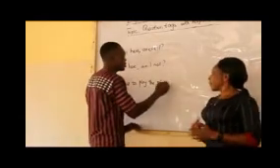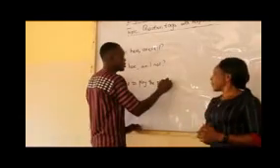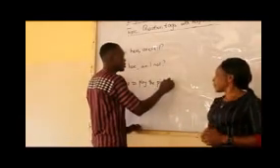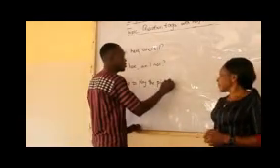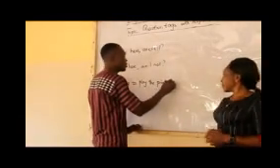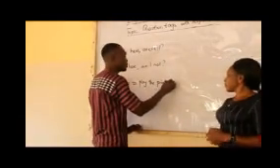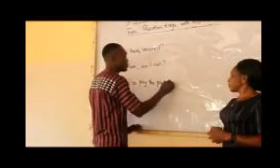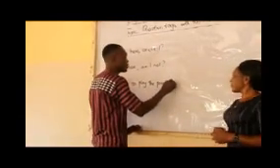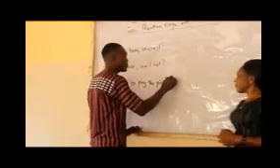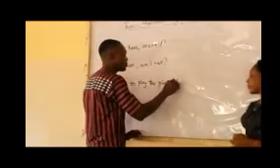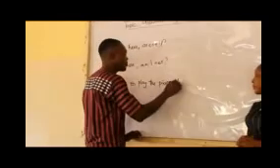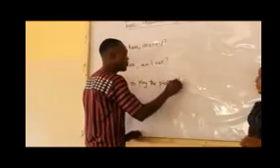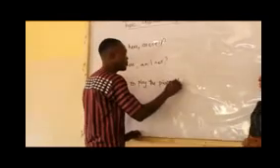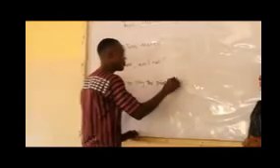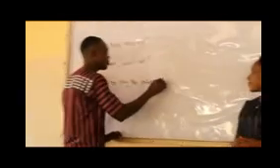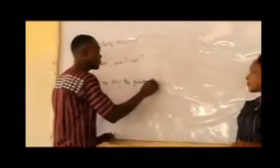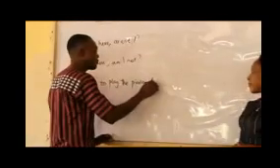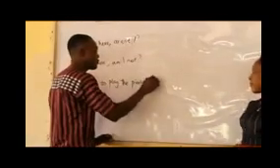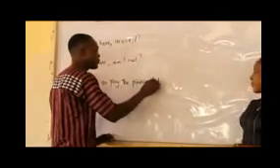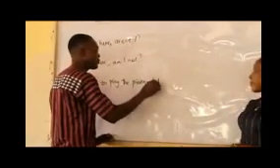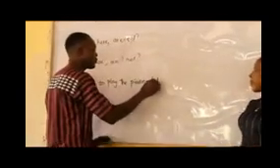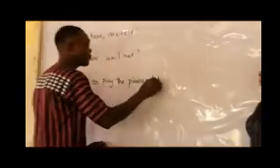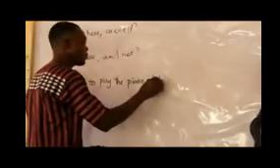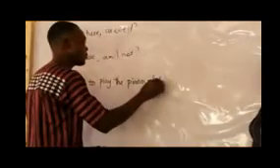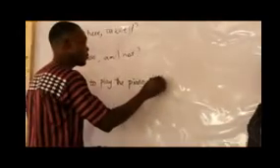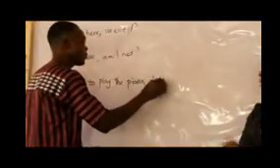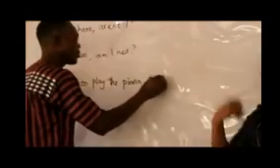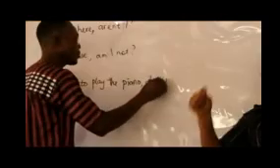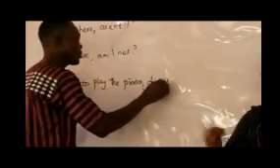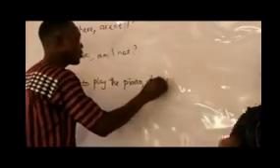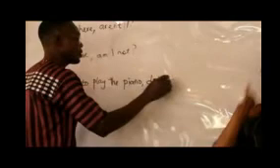We still use the verb of,